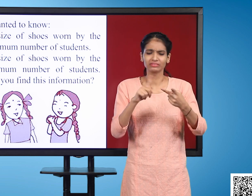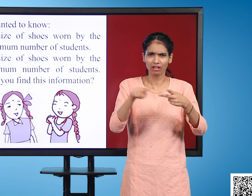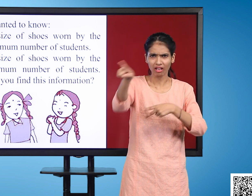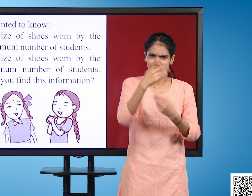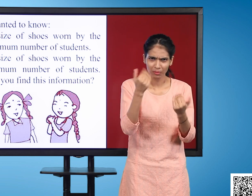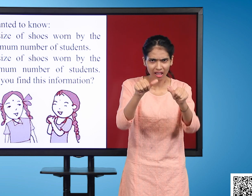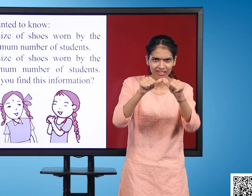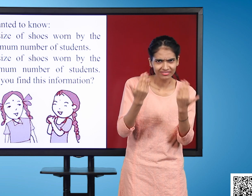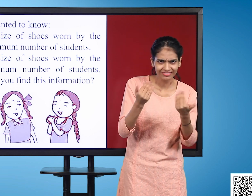information?